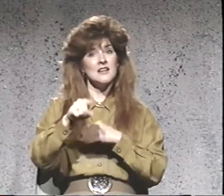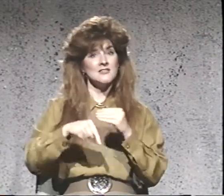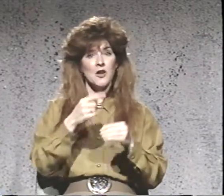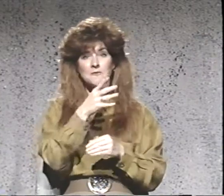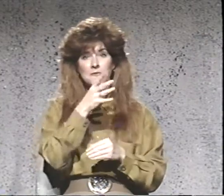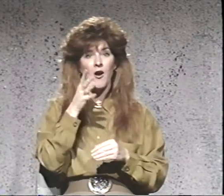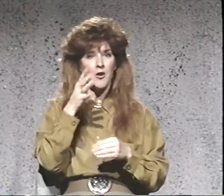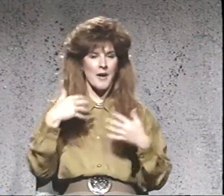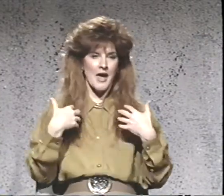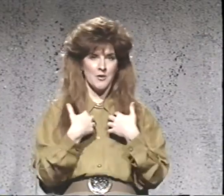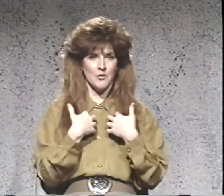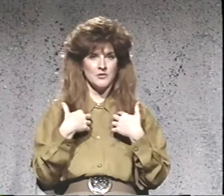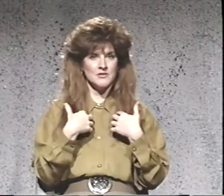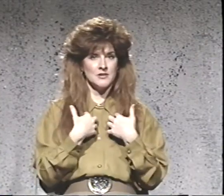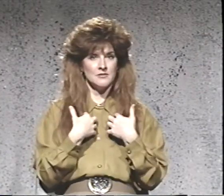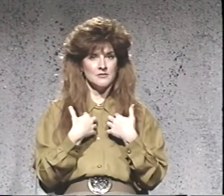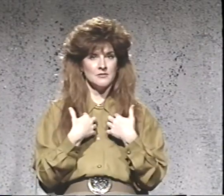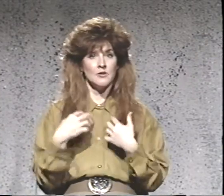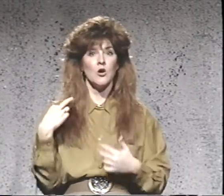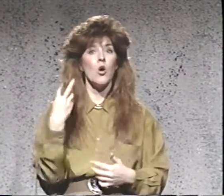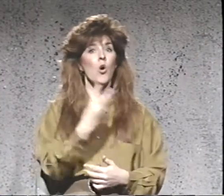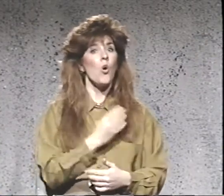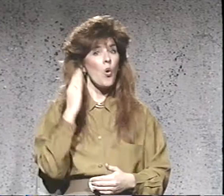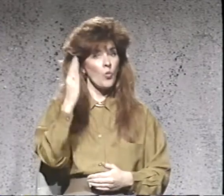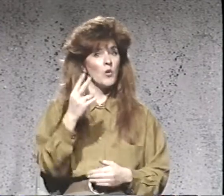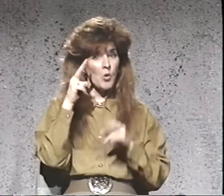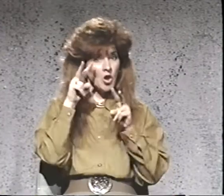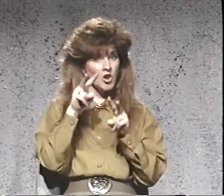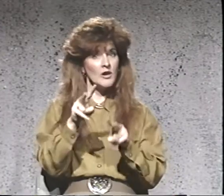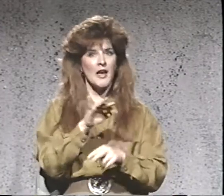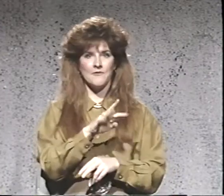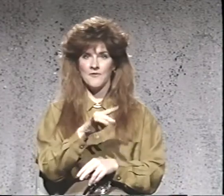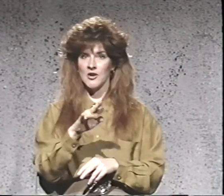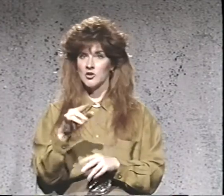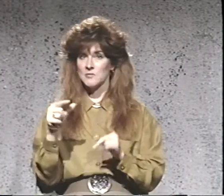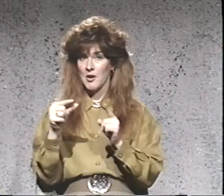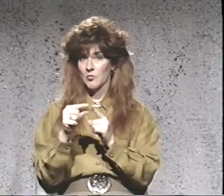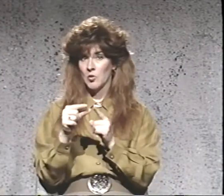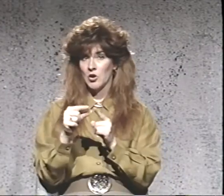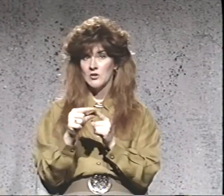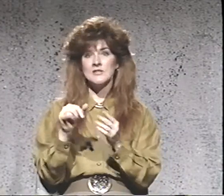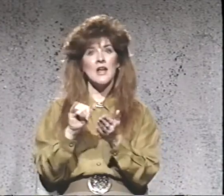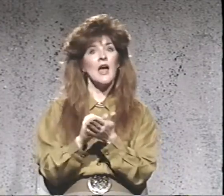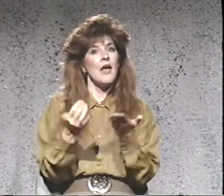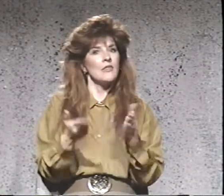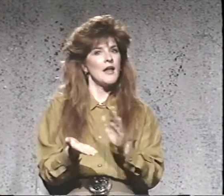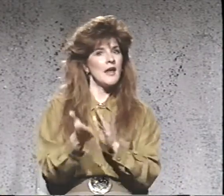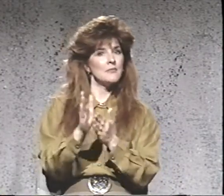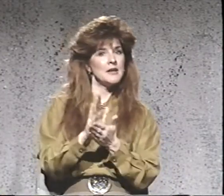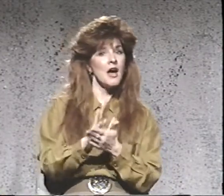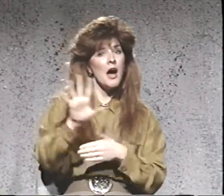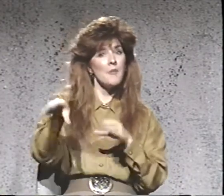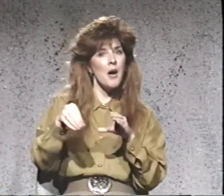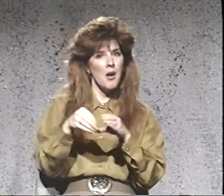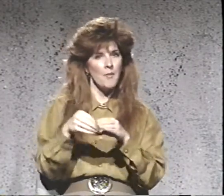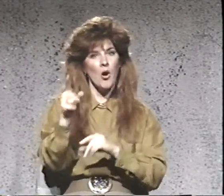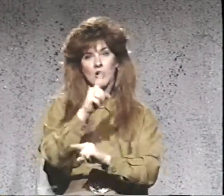on farm animals. We will look at fingerspelled words that have become part of